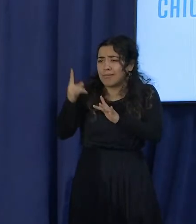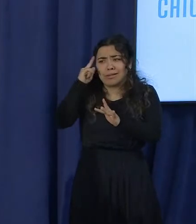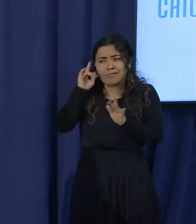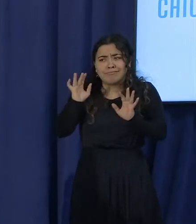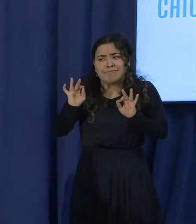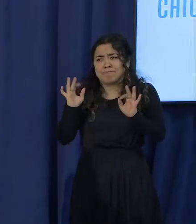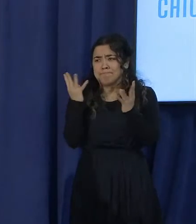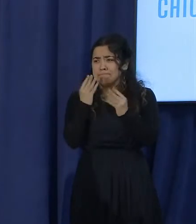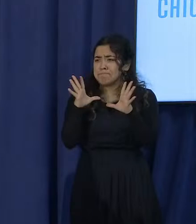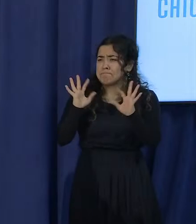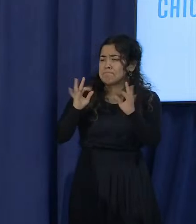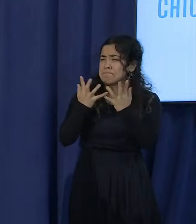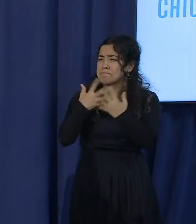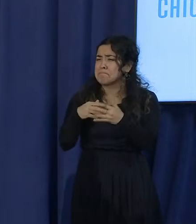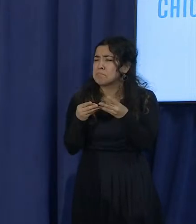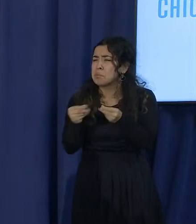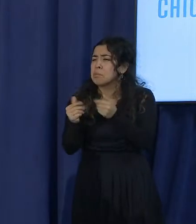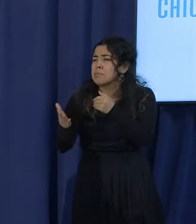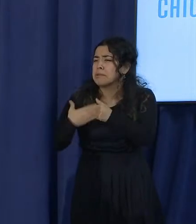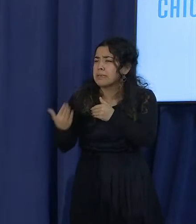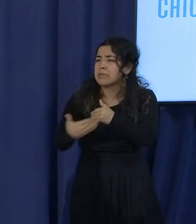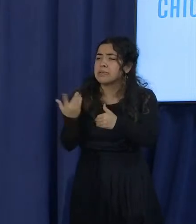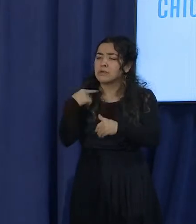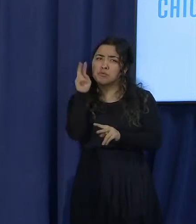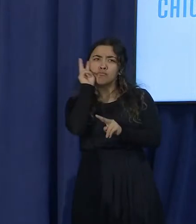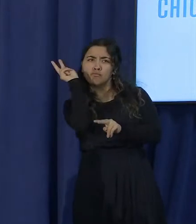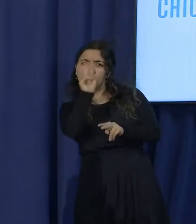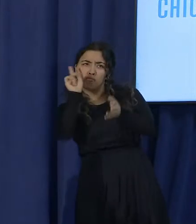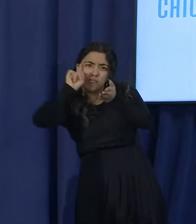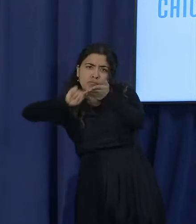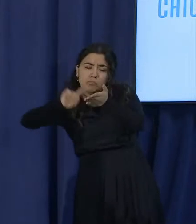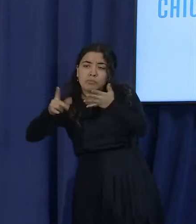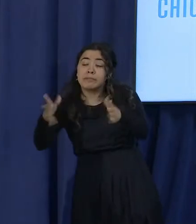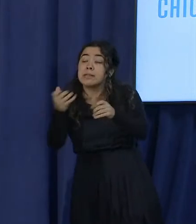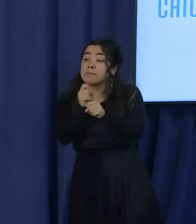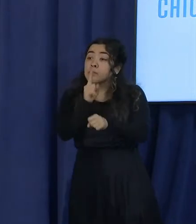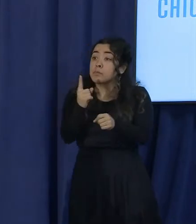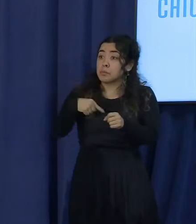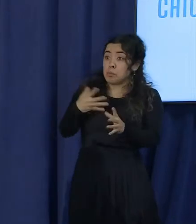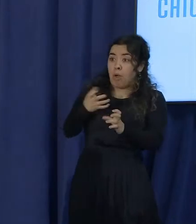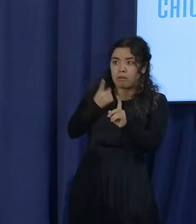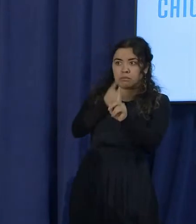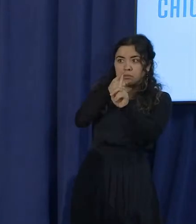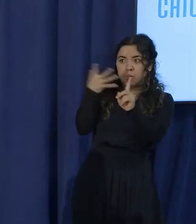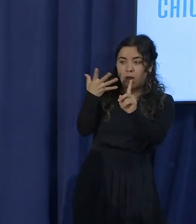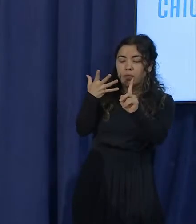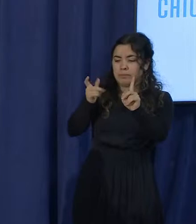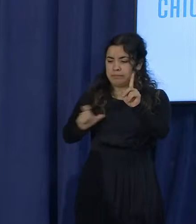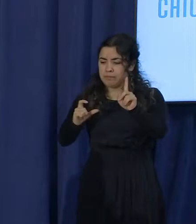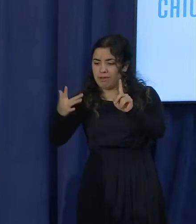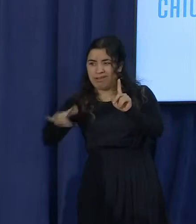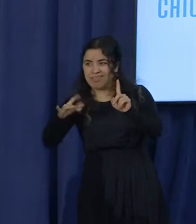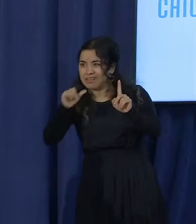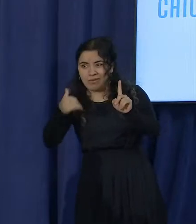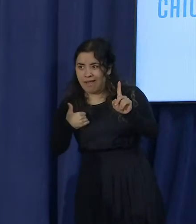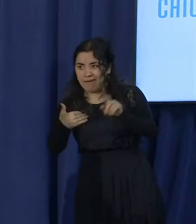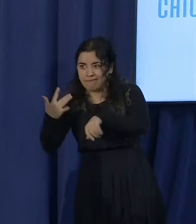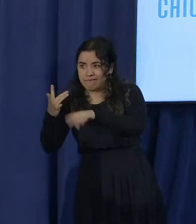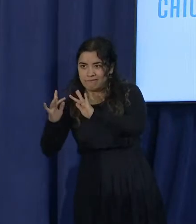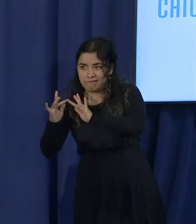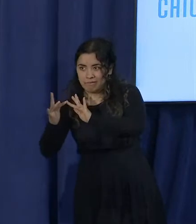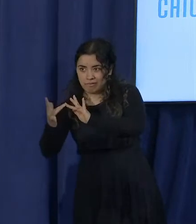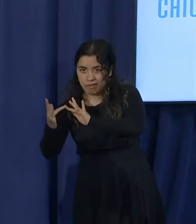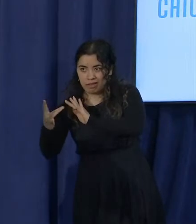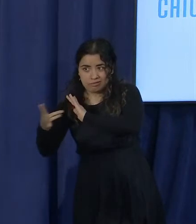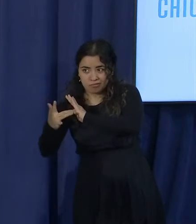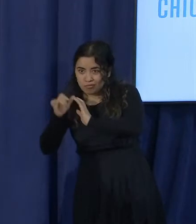It's one of the reasons we looked at it. But we want to make sure that even people who are not connected online are able to access vaccine